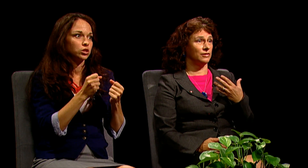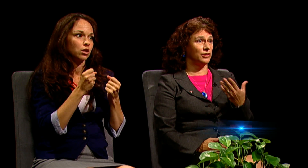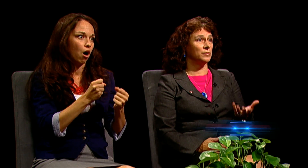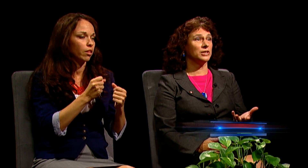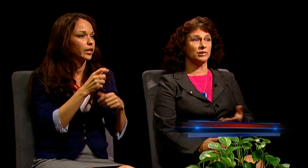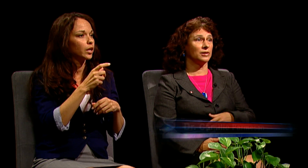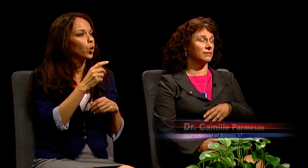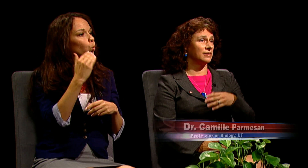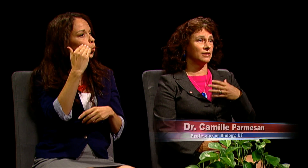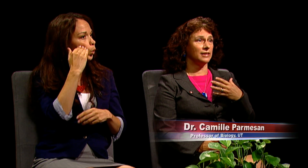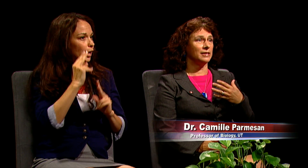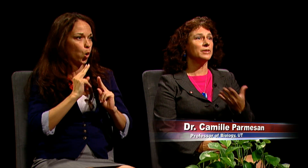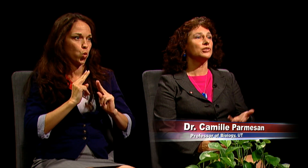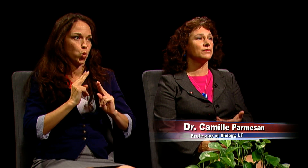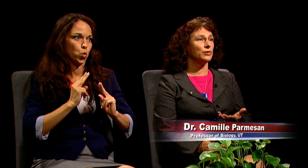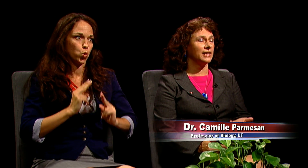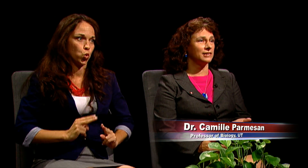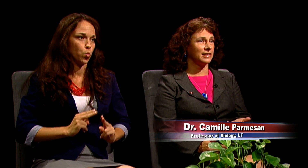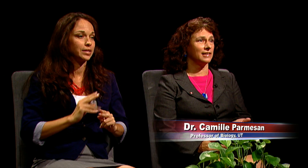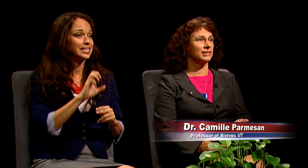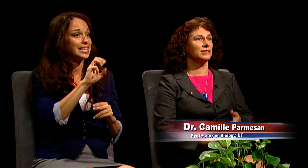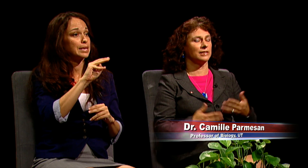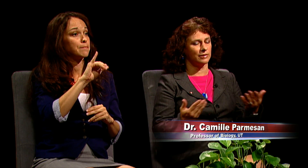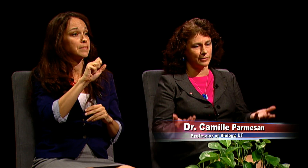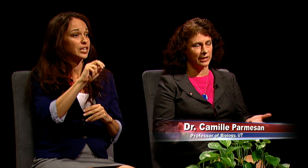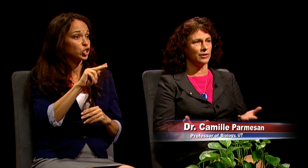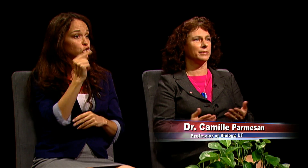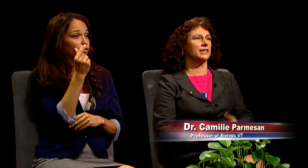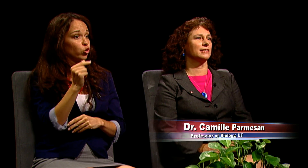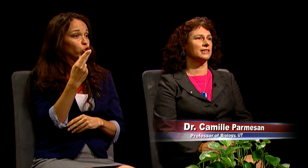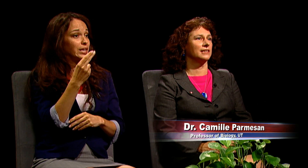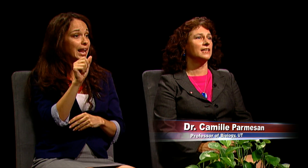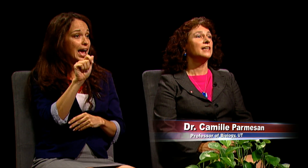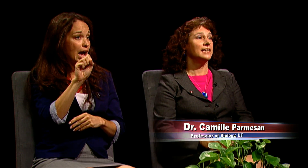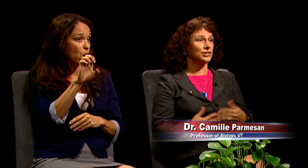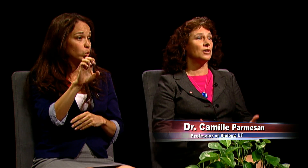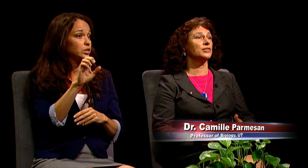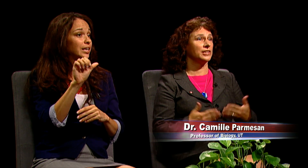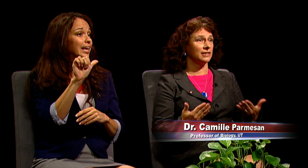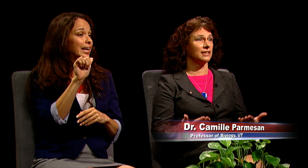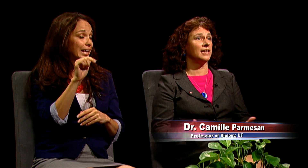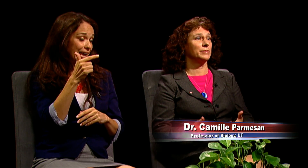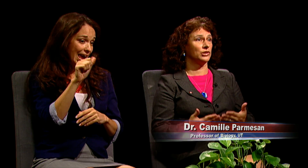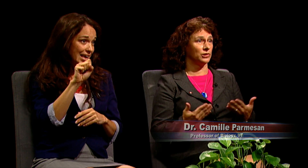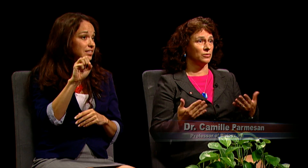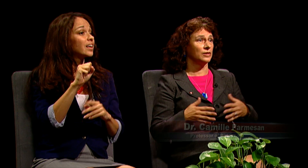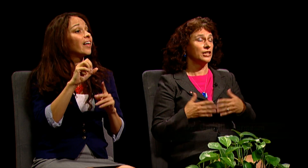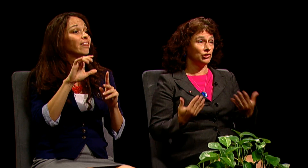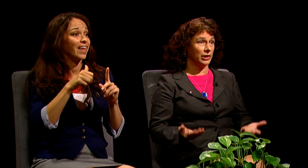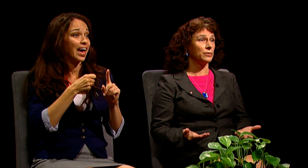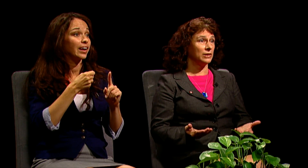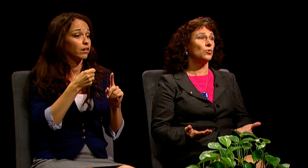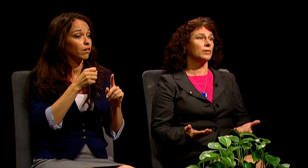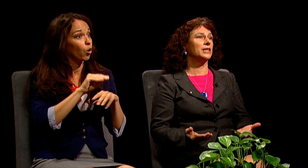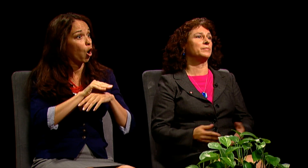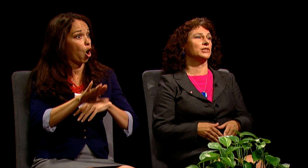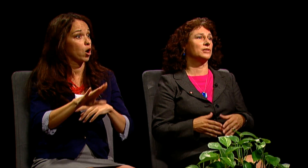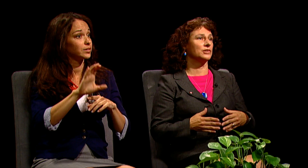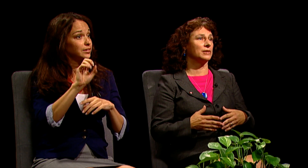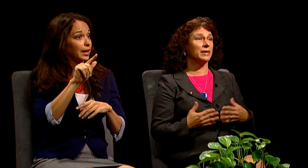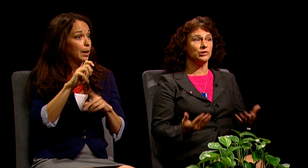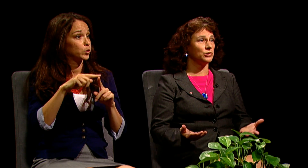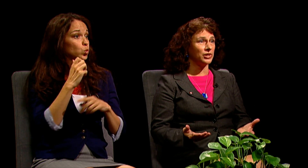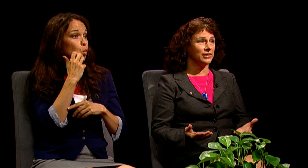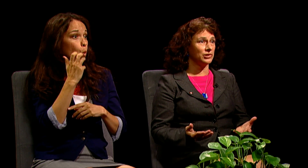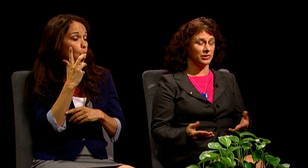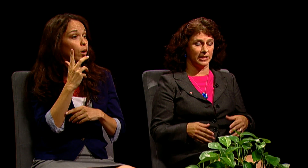that the emission of greenhouse gases, including carbon dioxide, is causing the climate to generally warm up. It's